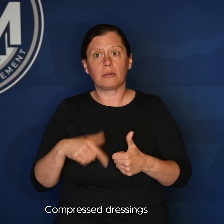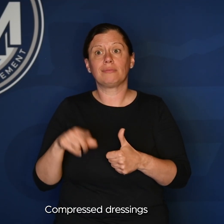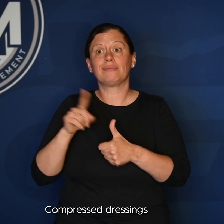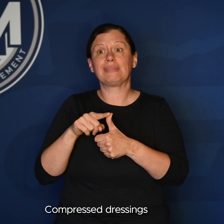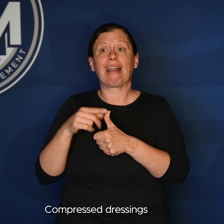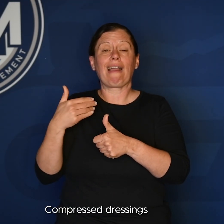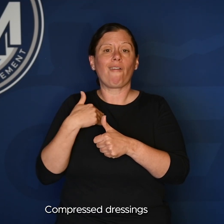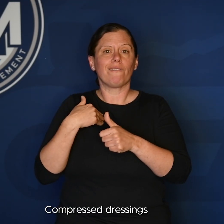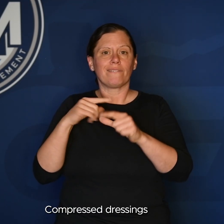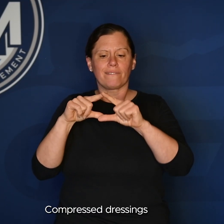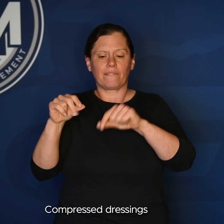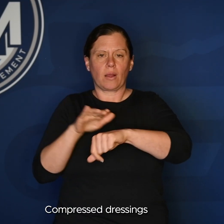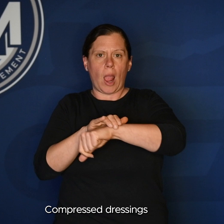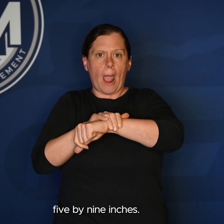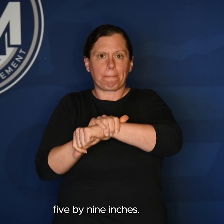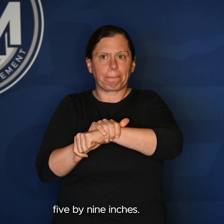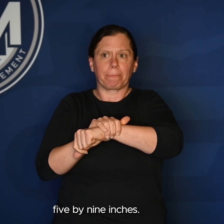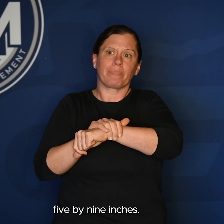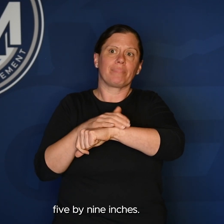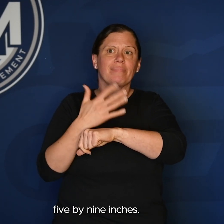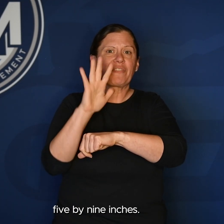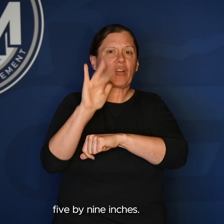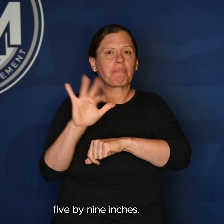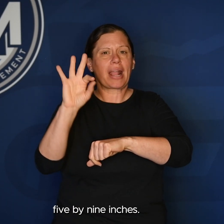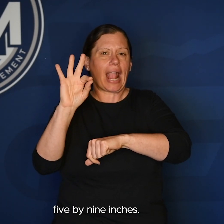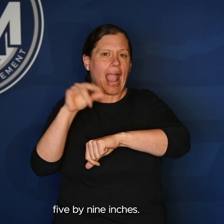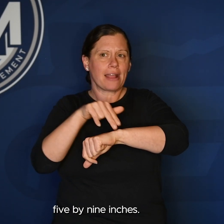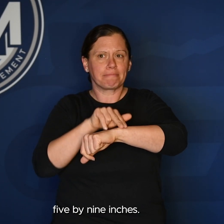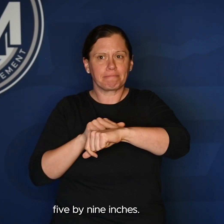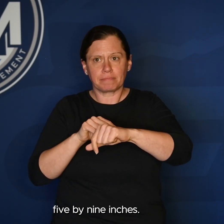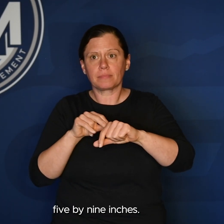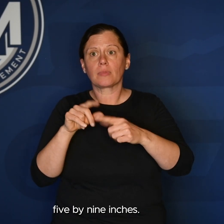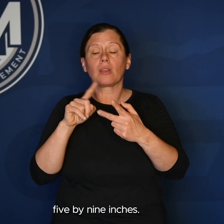compress dressings, 5 by 9 inches,